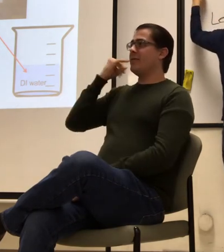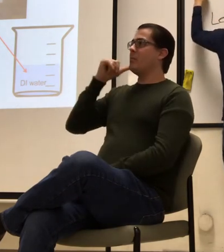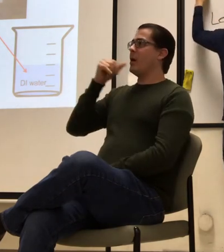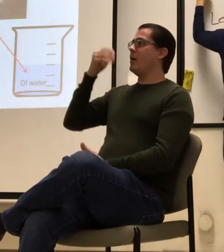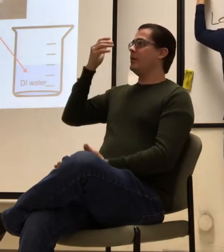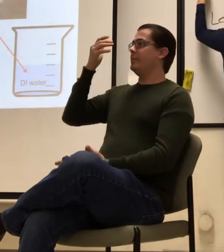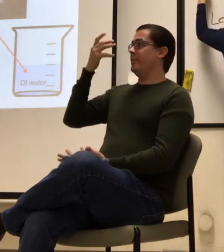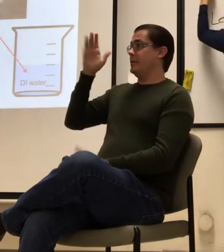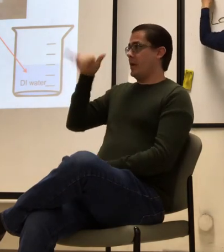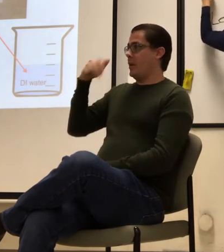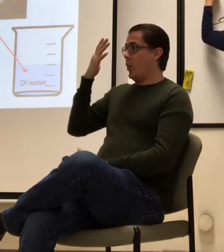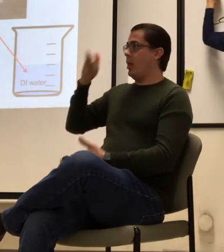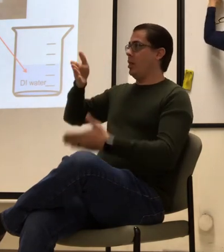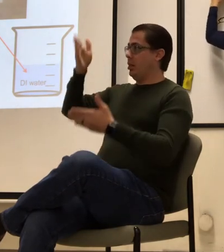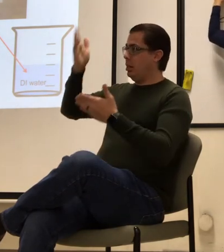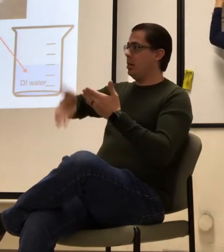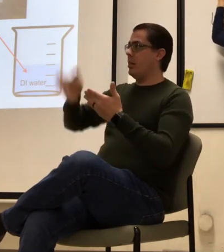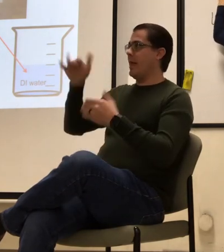it up.